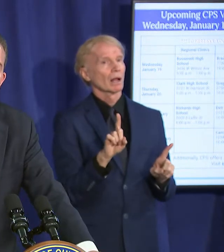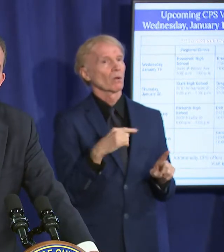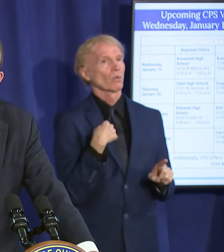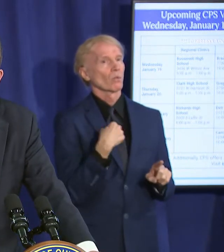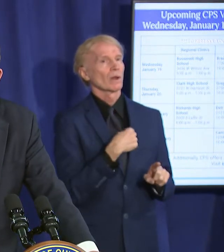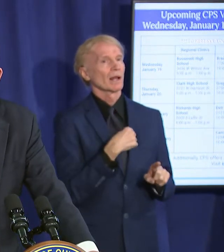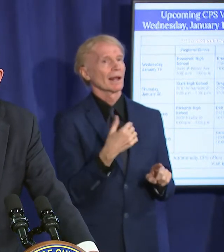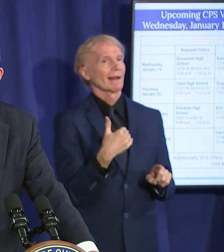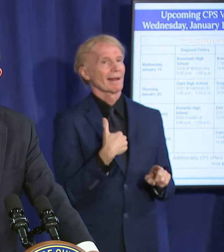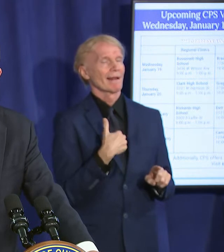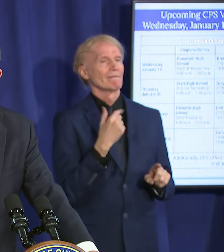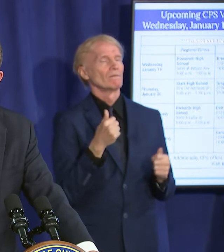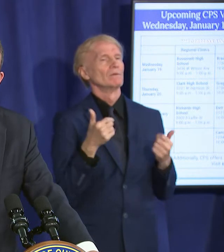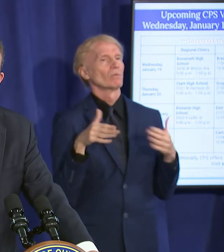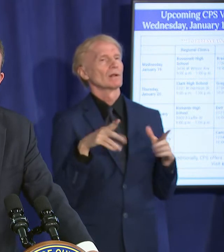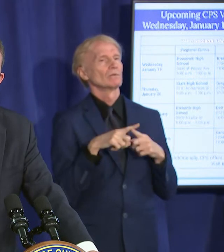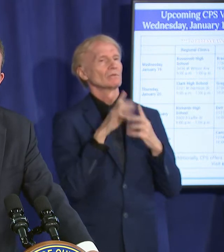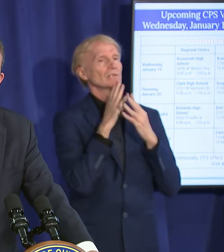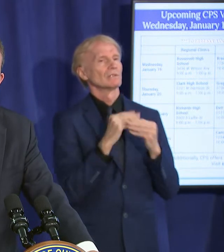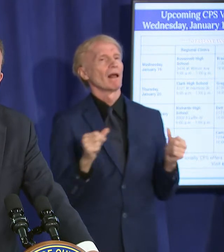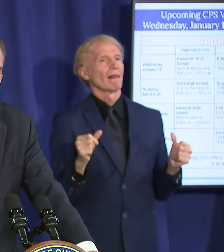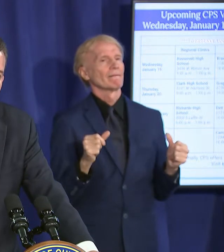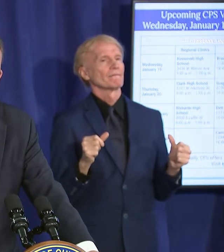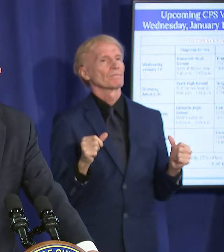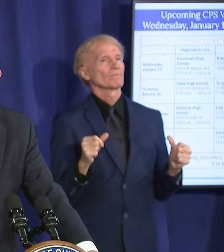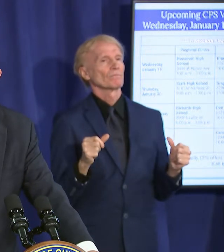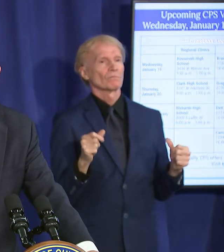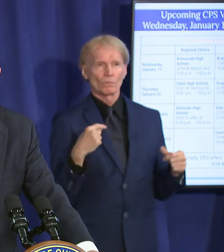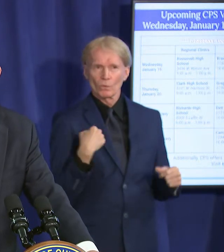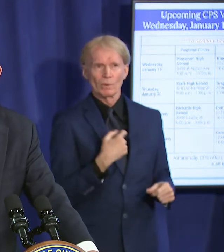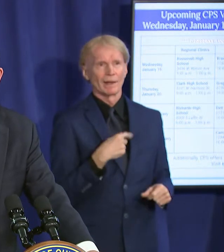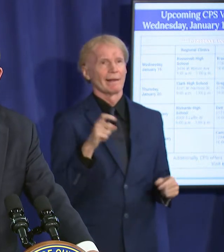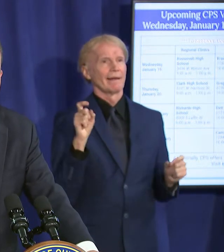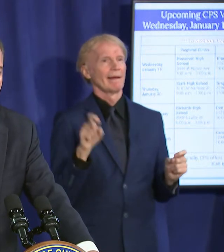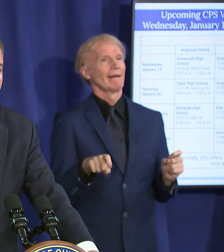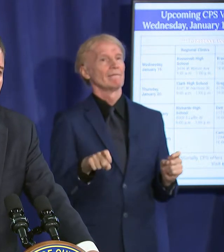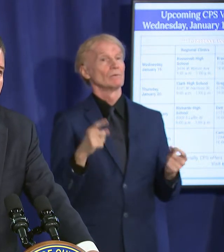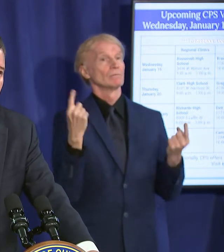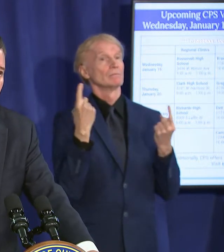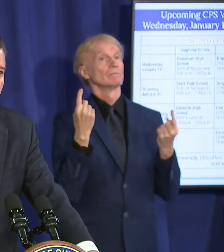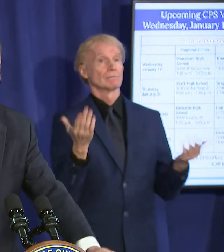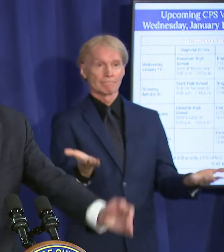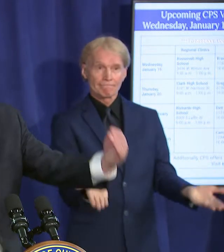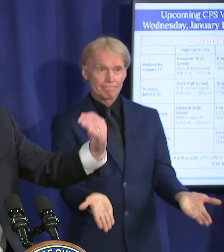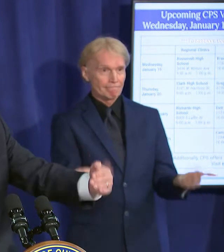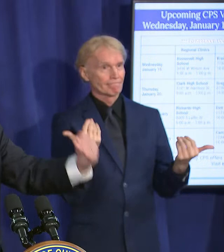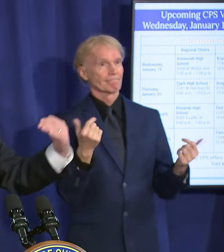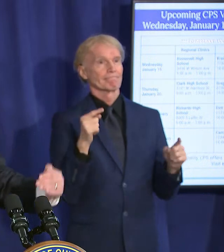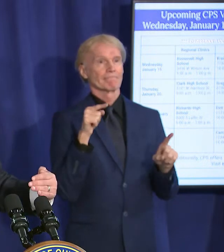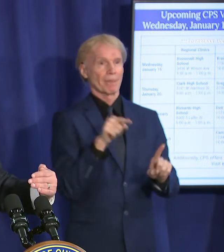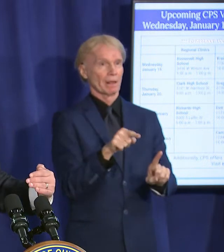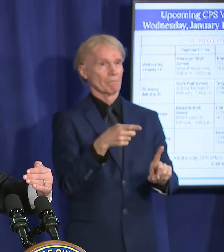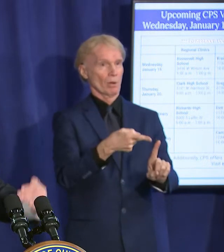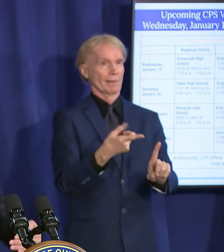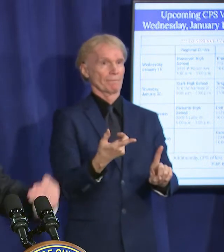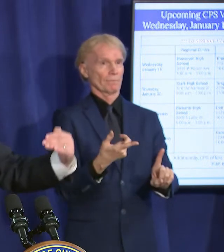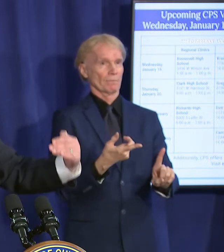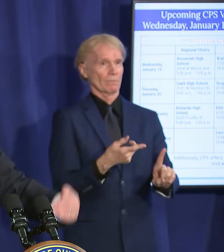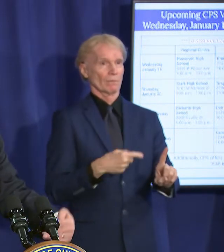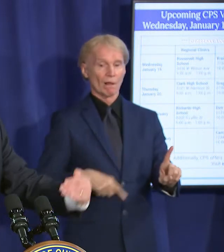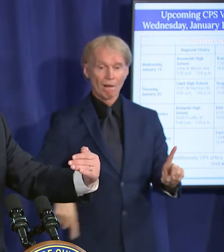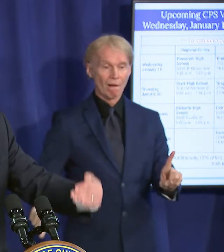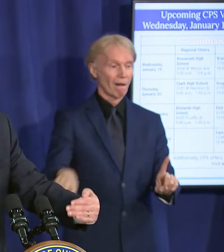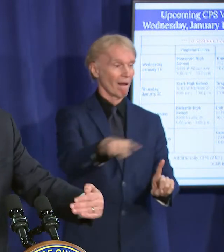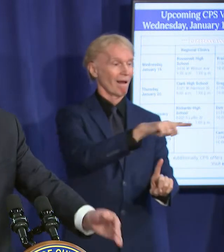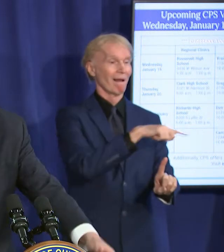we have a solution in front of us. And we just have to continue to encourage to take advantage of that solution. Everything else helps